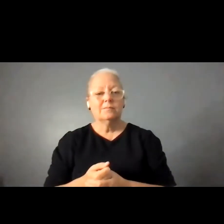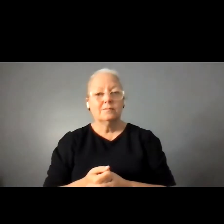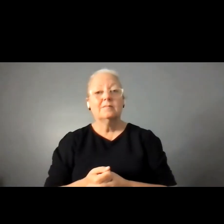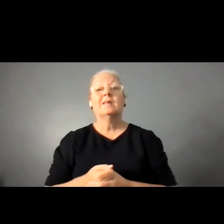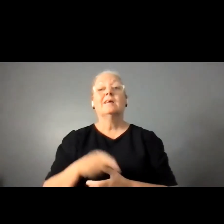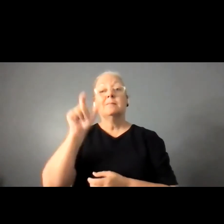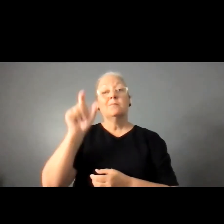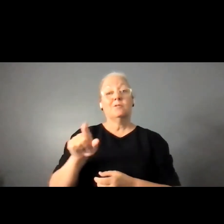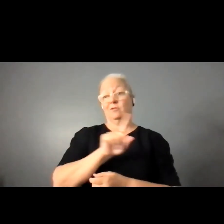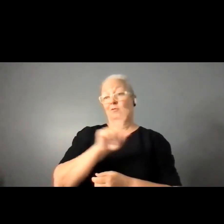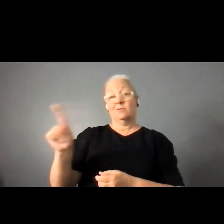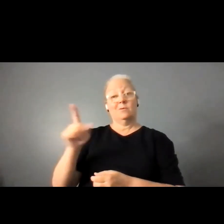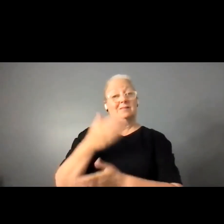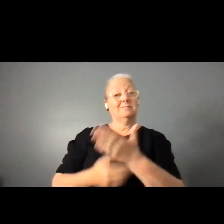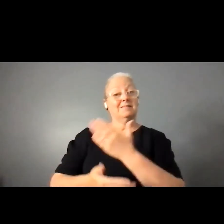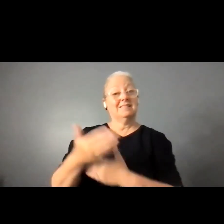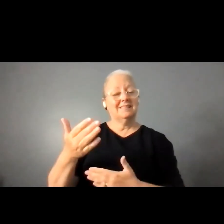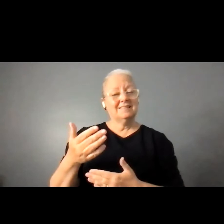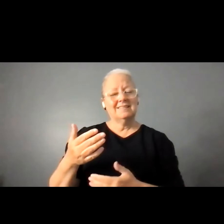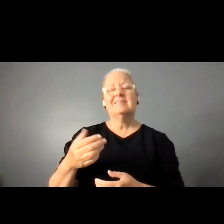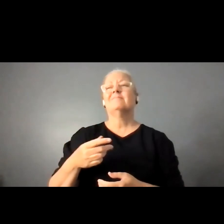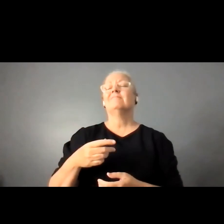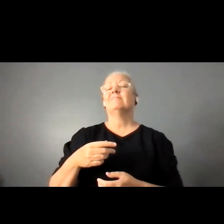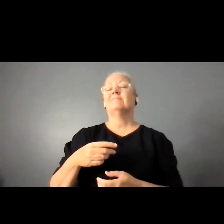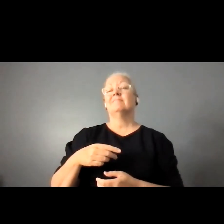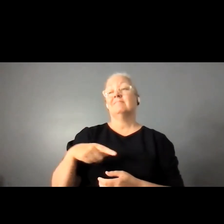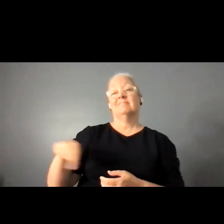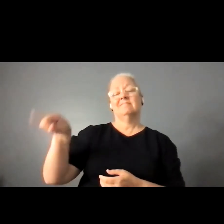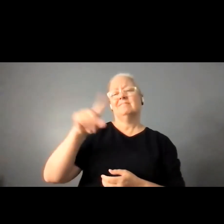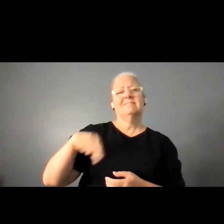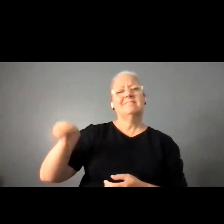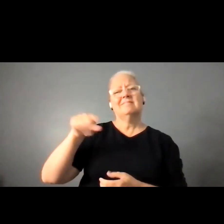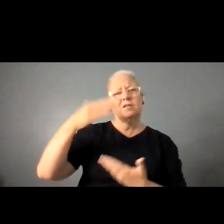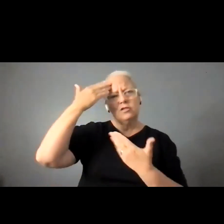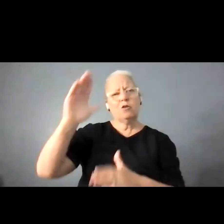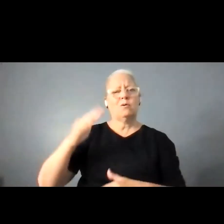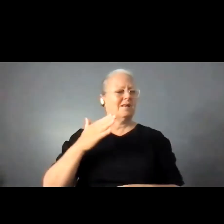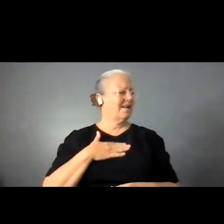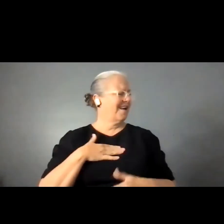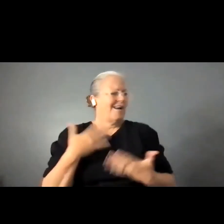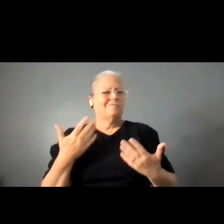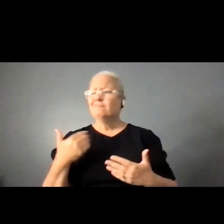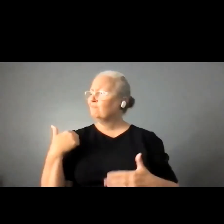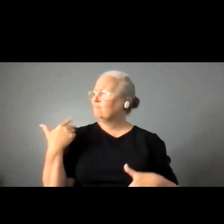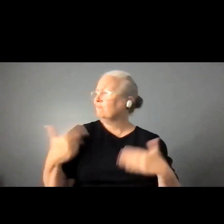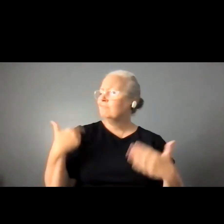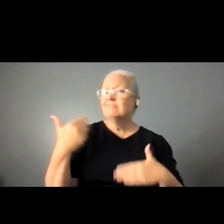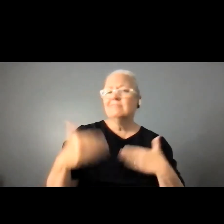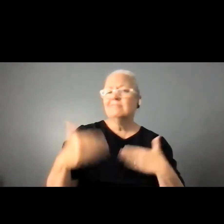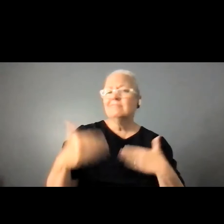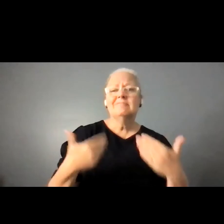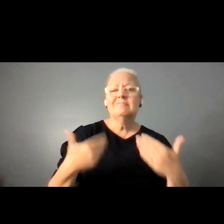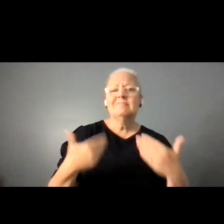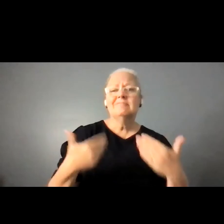disability. It cannot, without disability, do not know what we do, what we live, what are our needs, and we